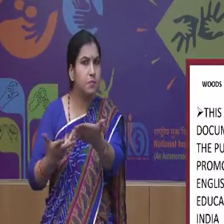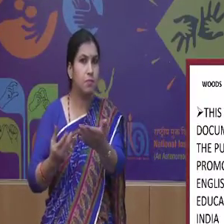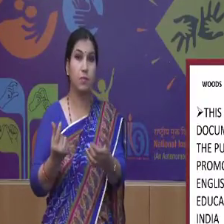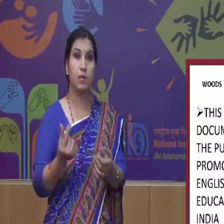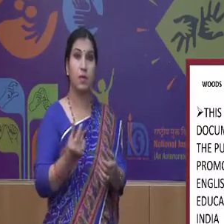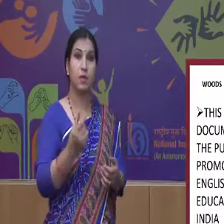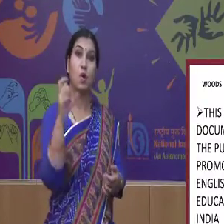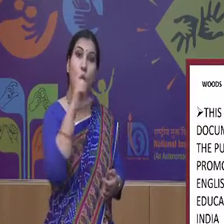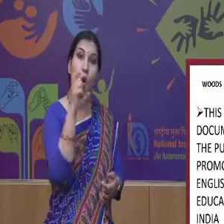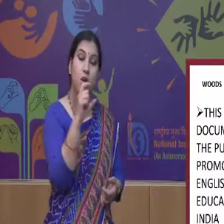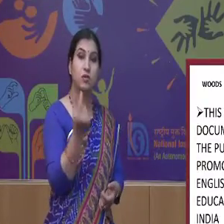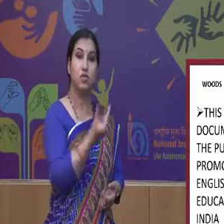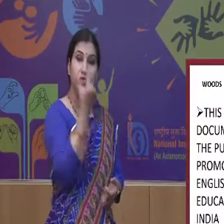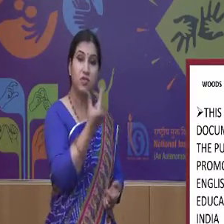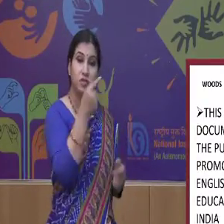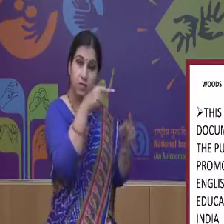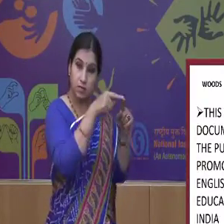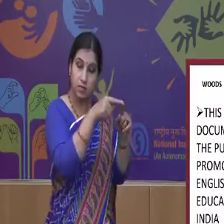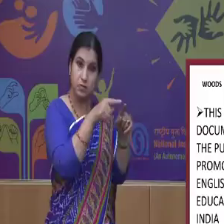universities were opened in the cities of Calcutta,